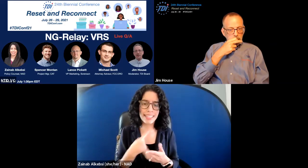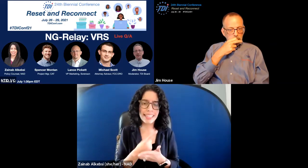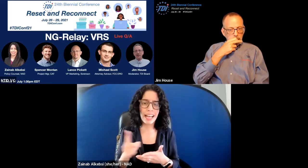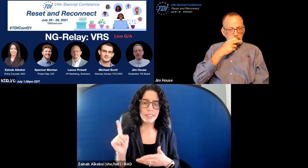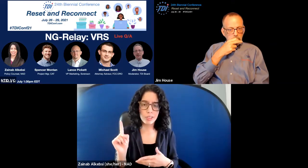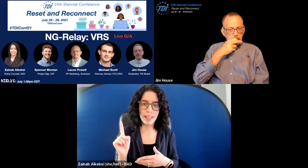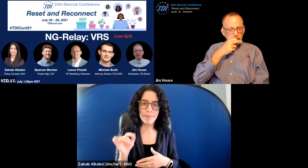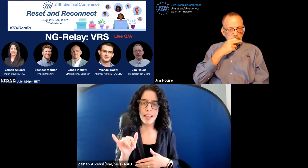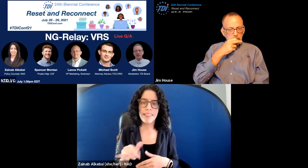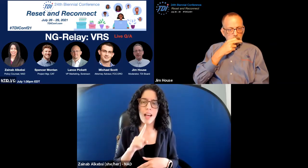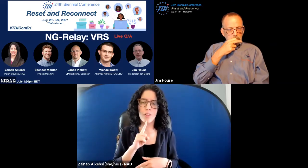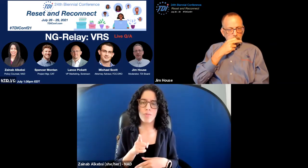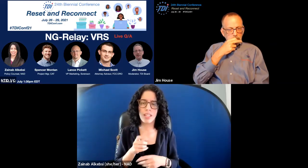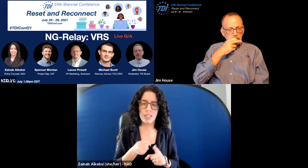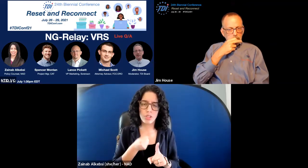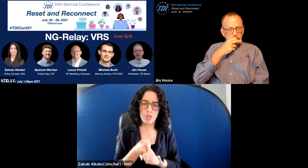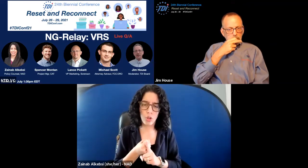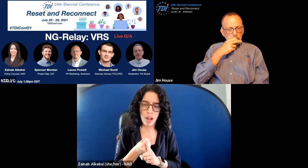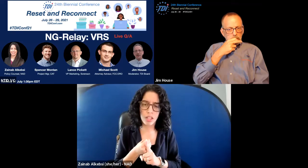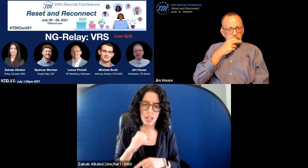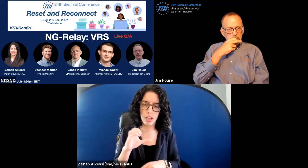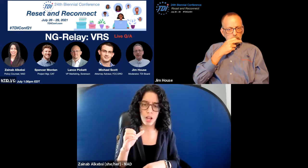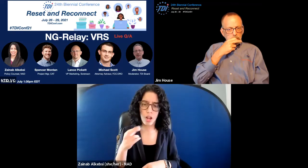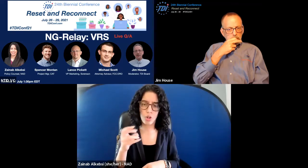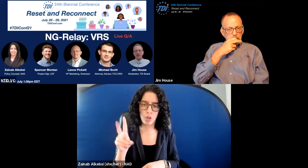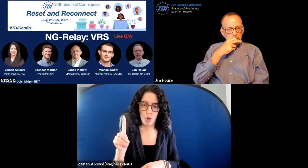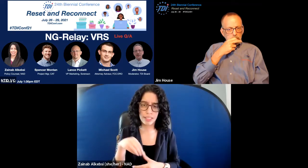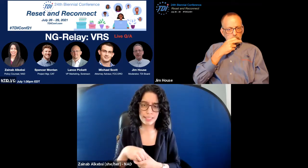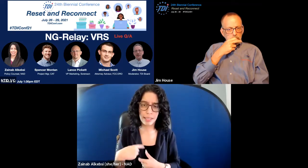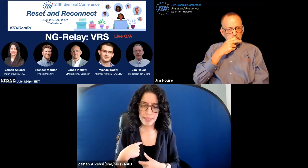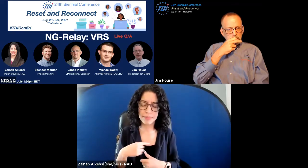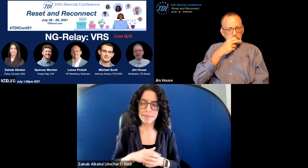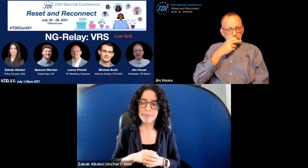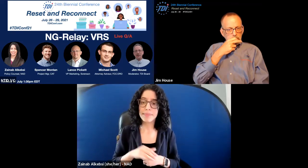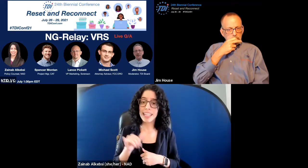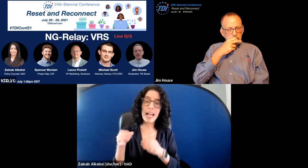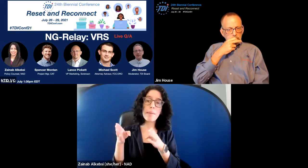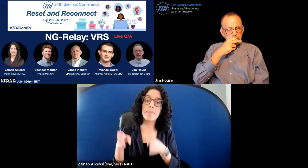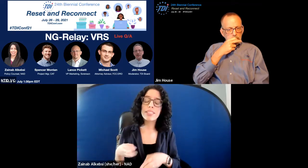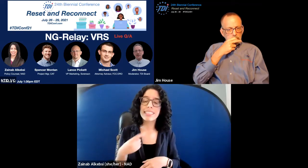someone said something about last week about that that really struck a chord with me.